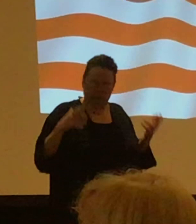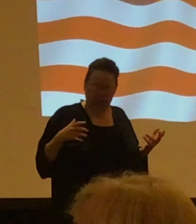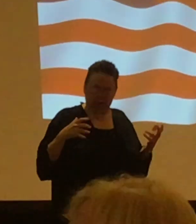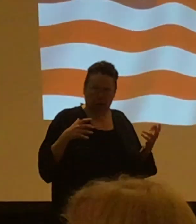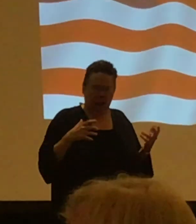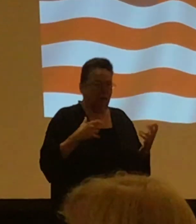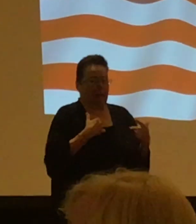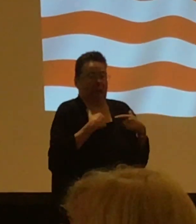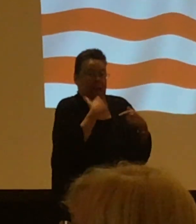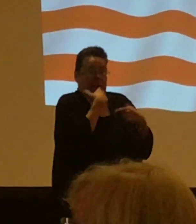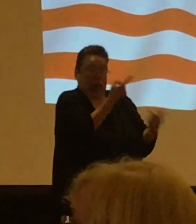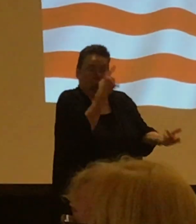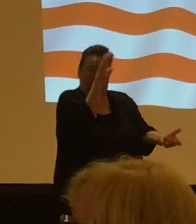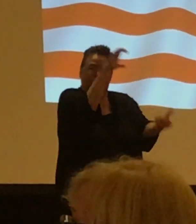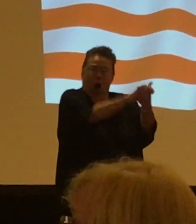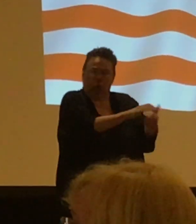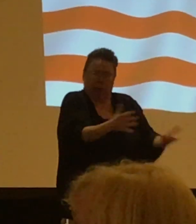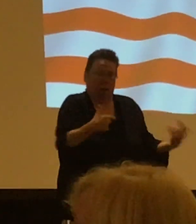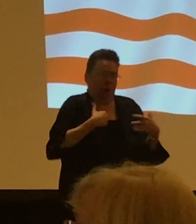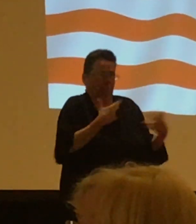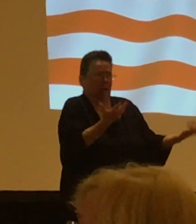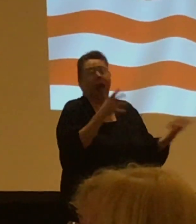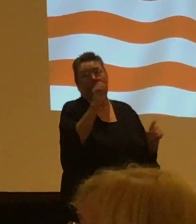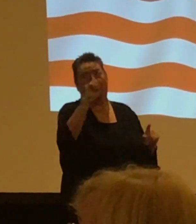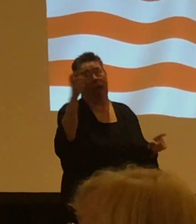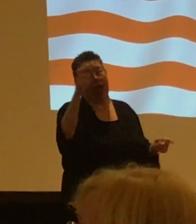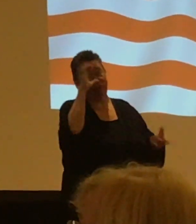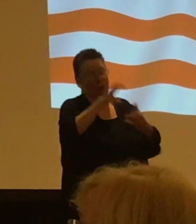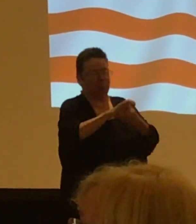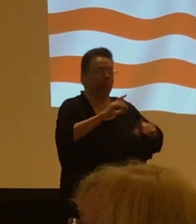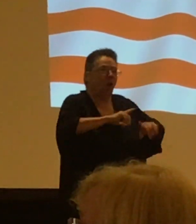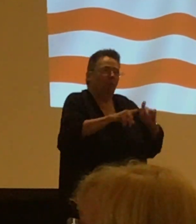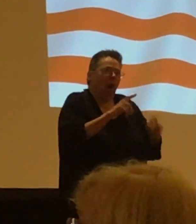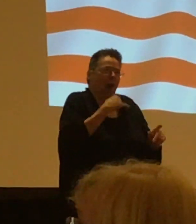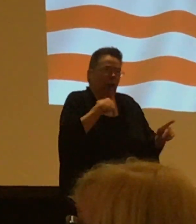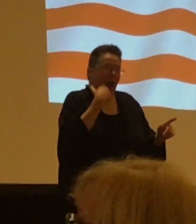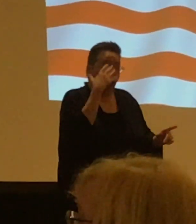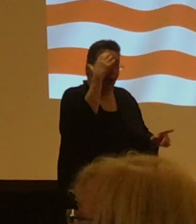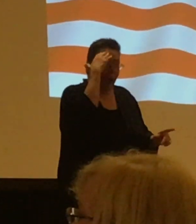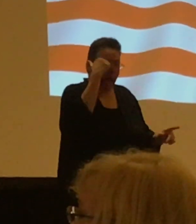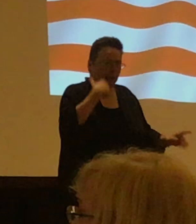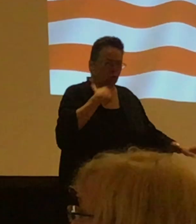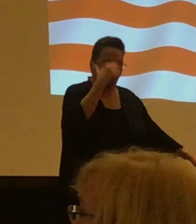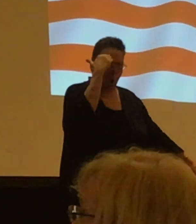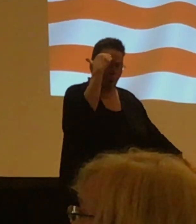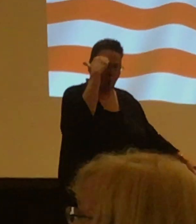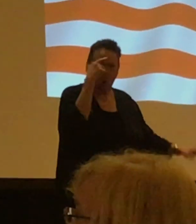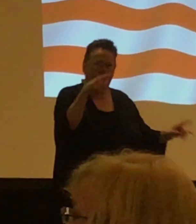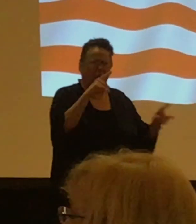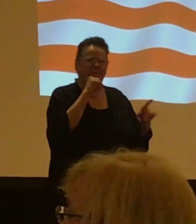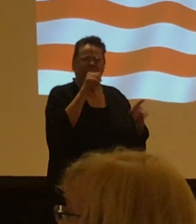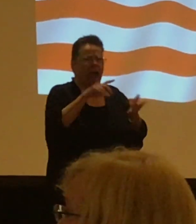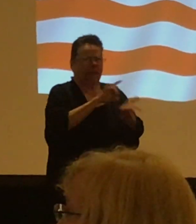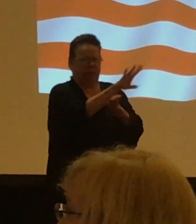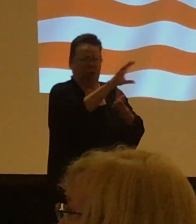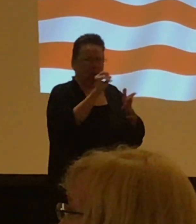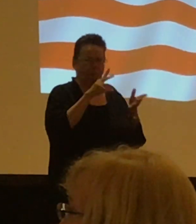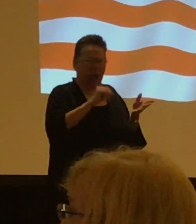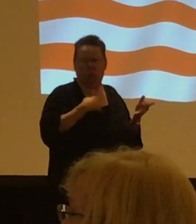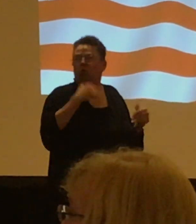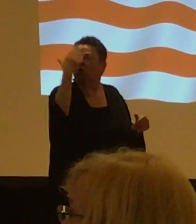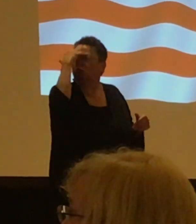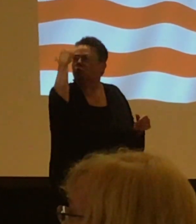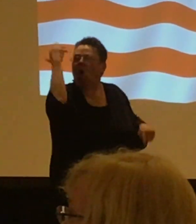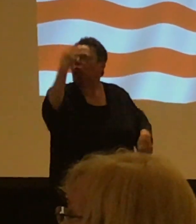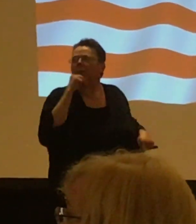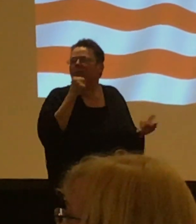And I told my husband, I said, ex-husband now, but I said, I know they not putting them out. You know why they